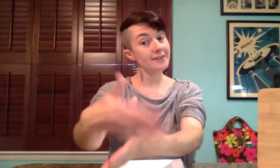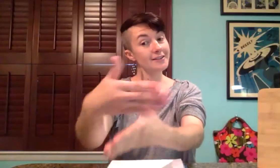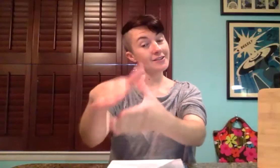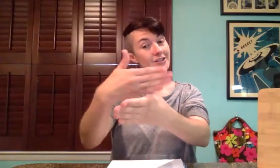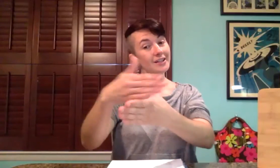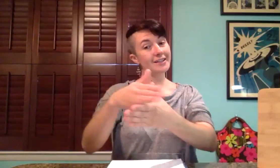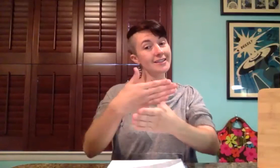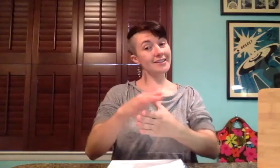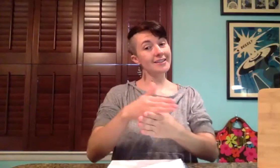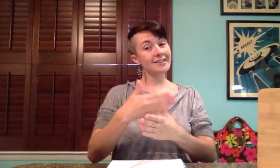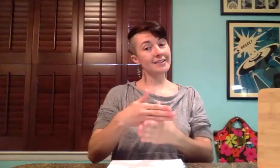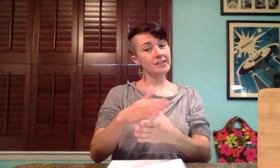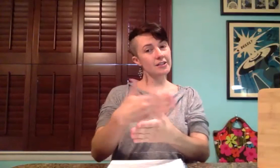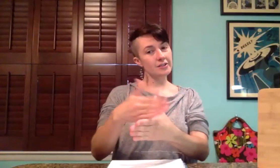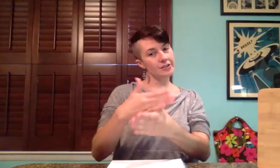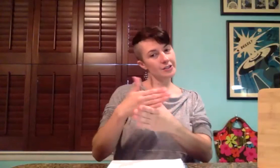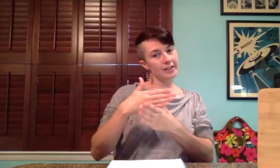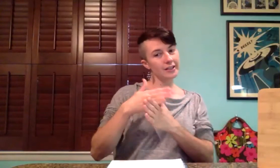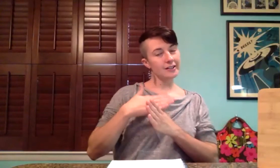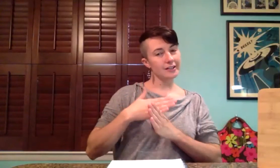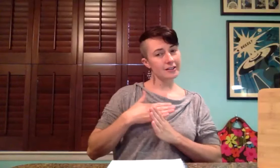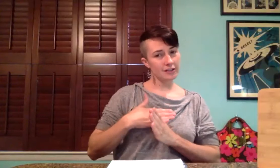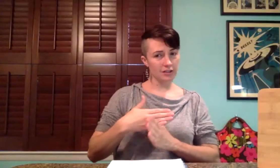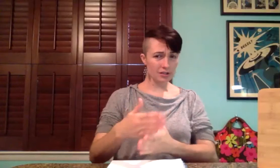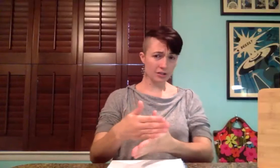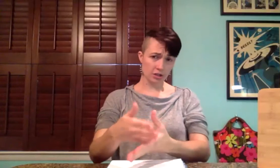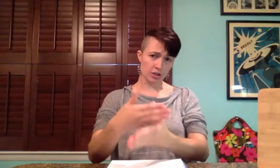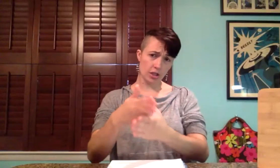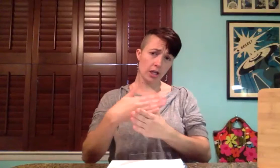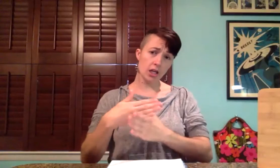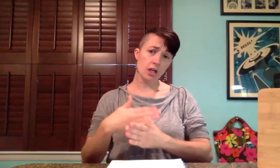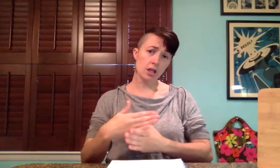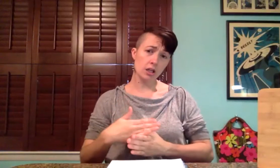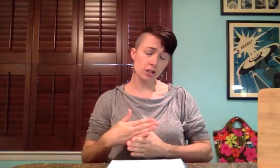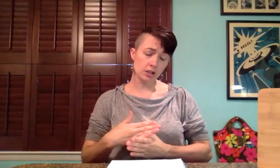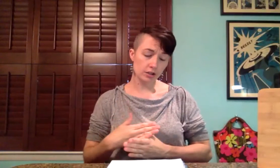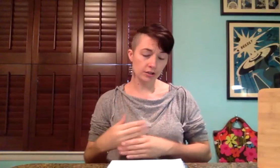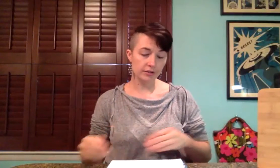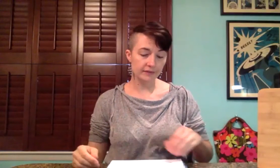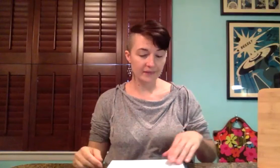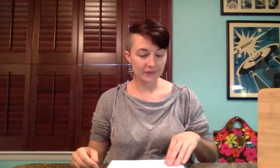Share, share, share, share.